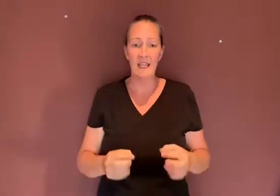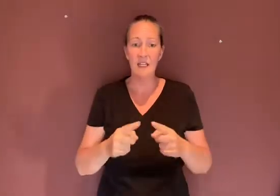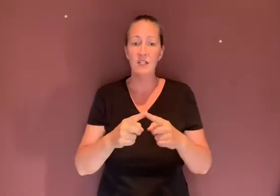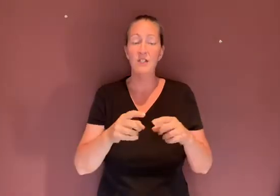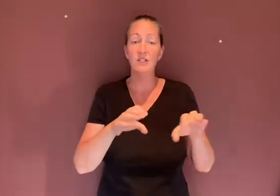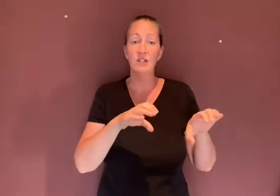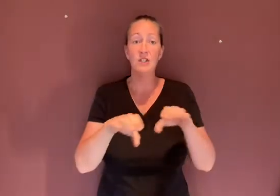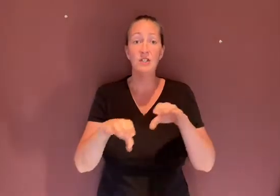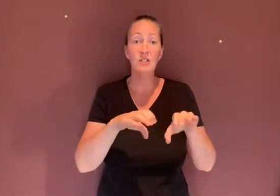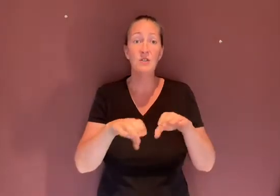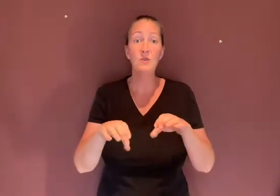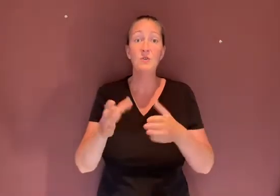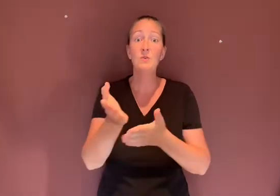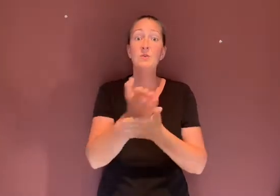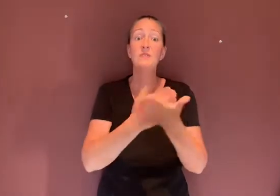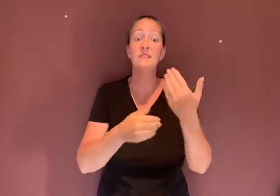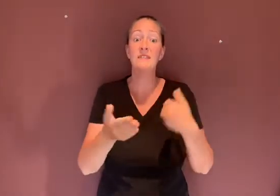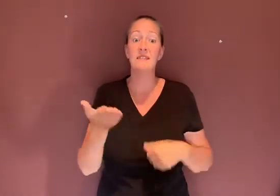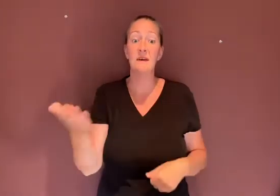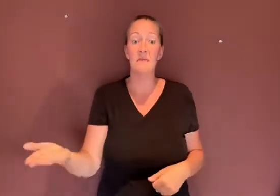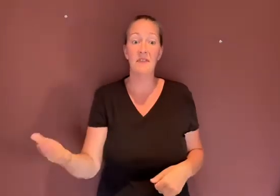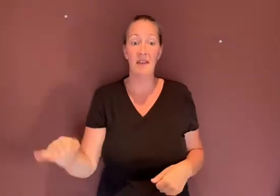decided to do something.